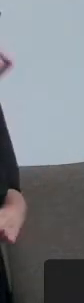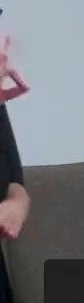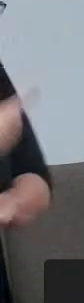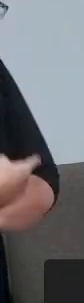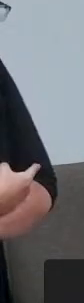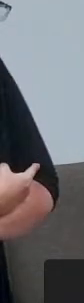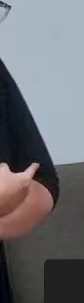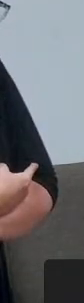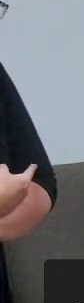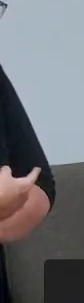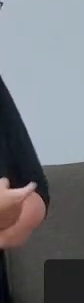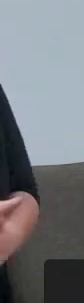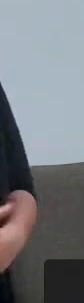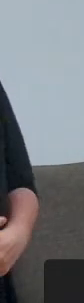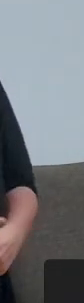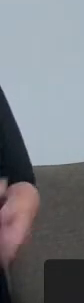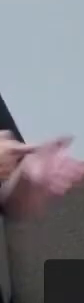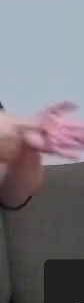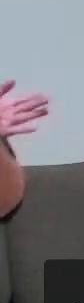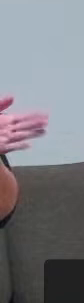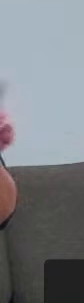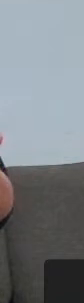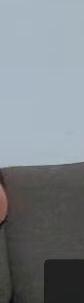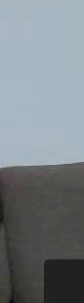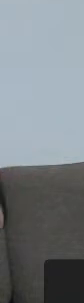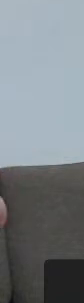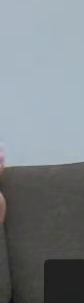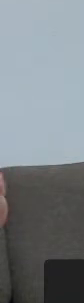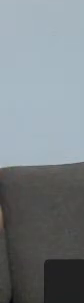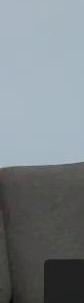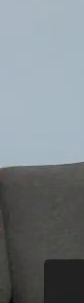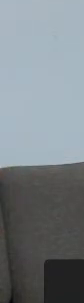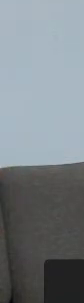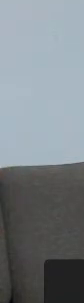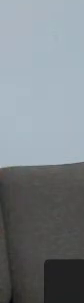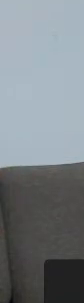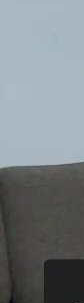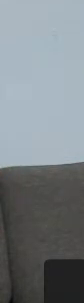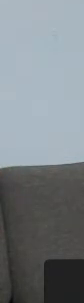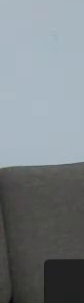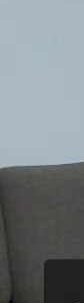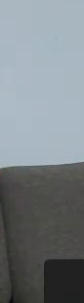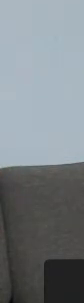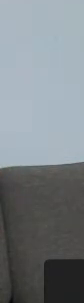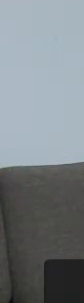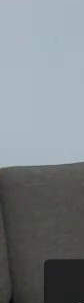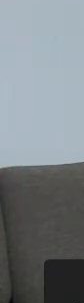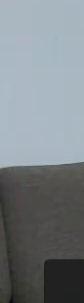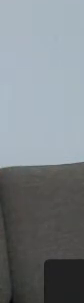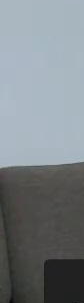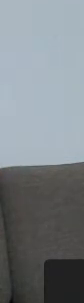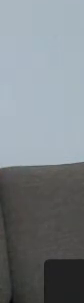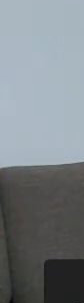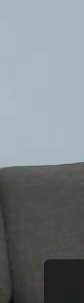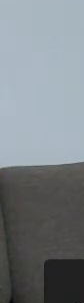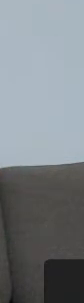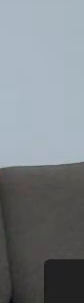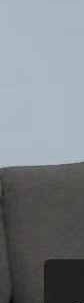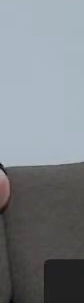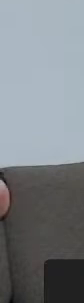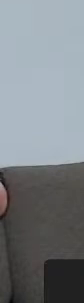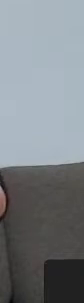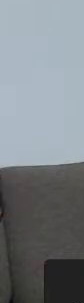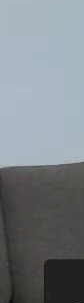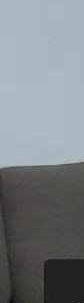Let's dig this out. This requirement from God reminds me, amen, of me of 40 years before Jericho when the children